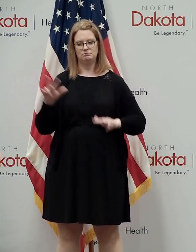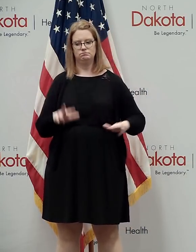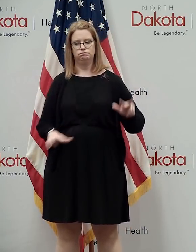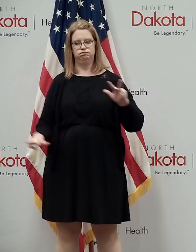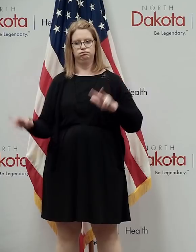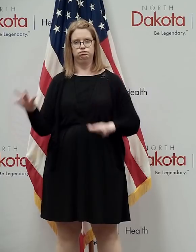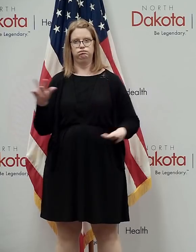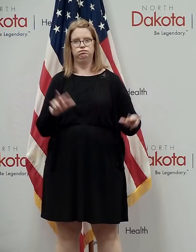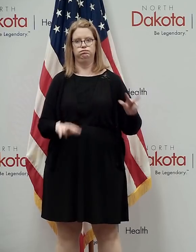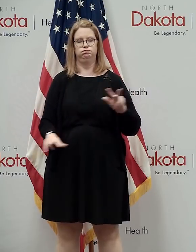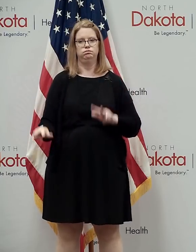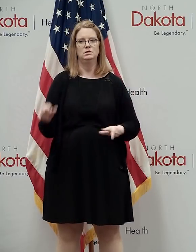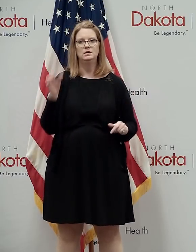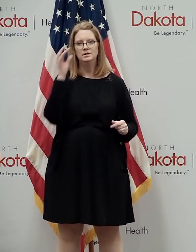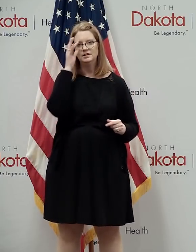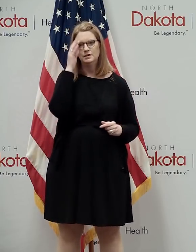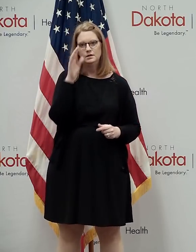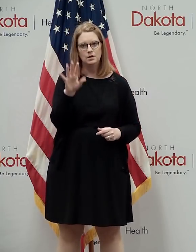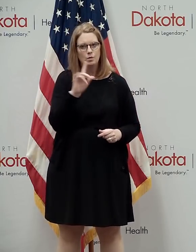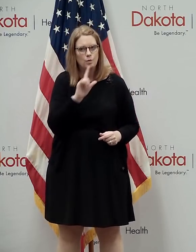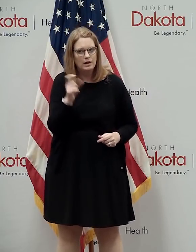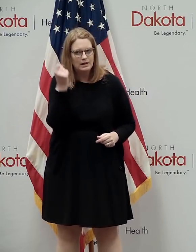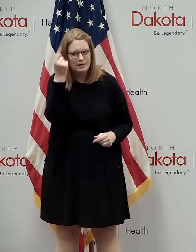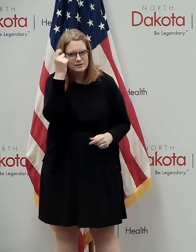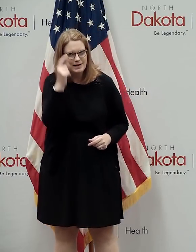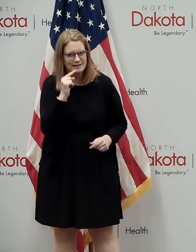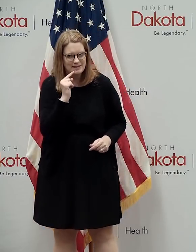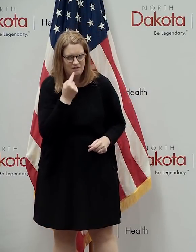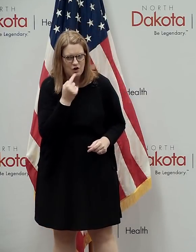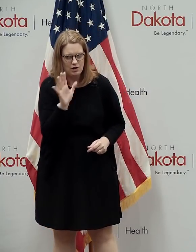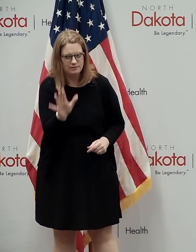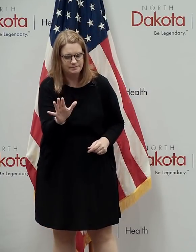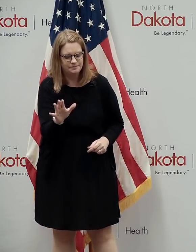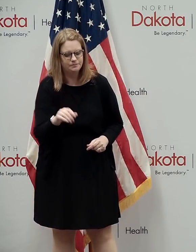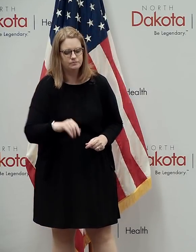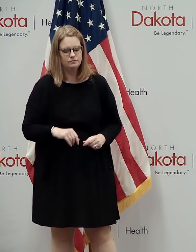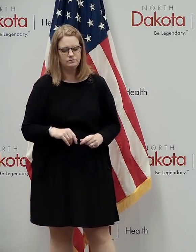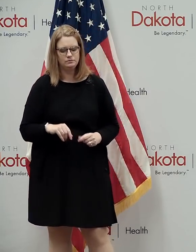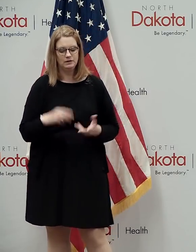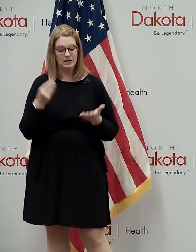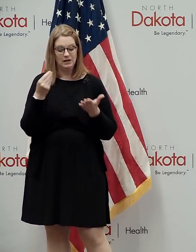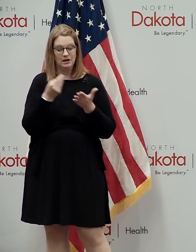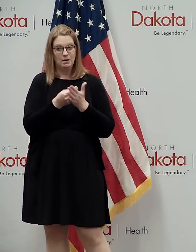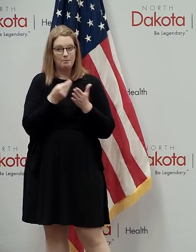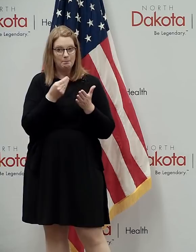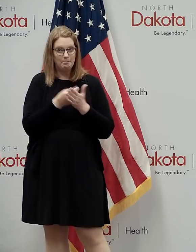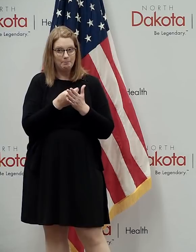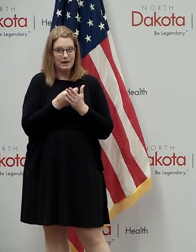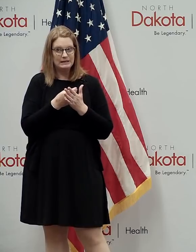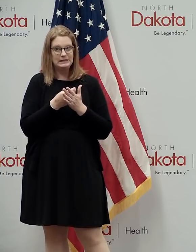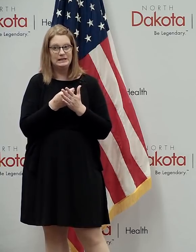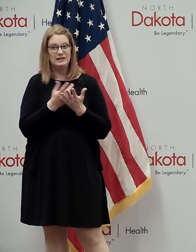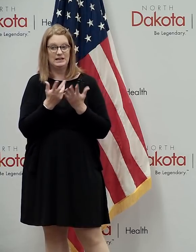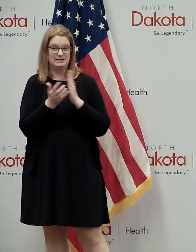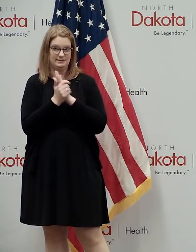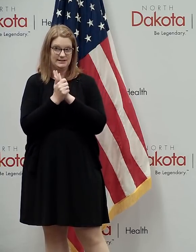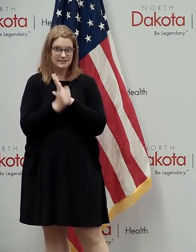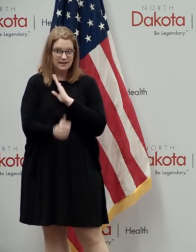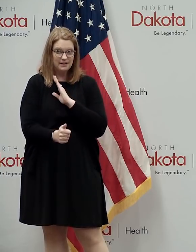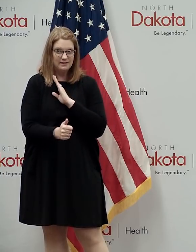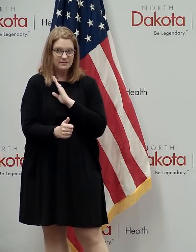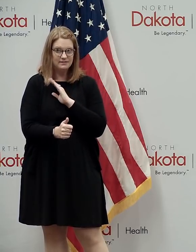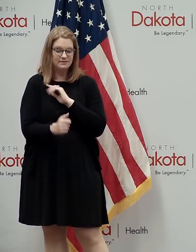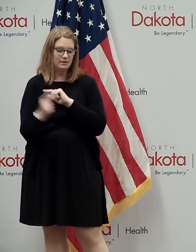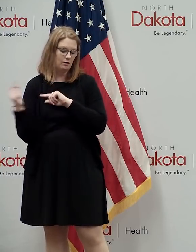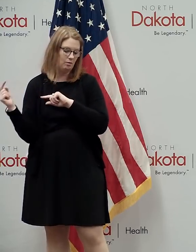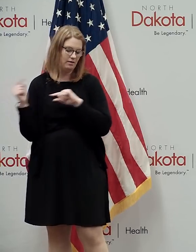But I want to have people understand the severity over the long term, because capital flows and talent flows to where it can get the highest return.